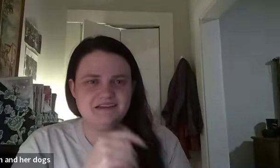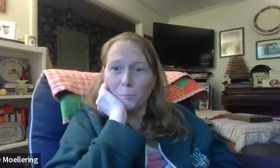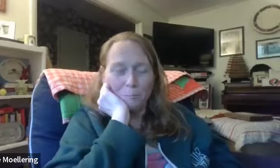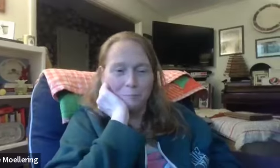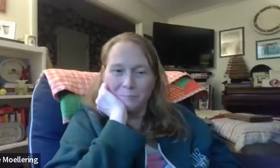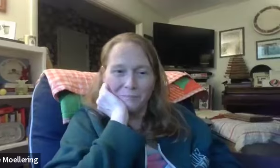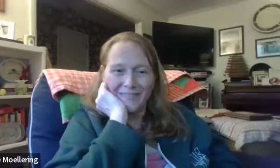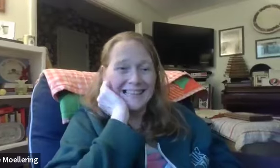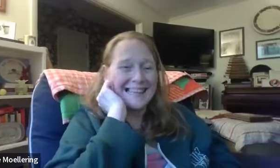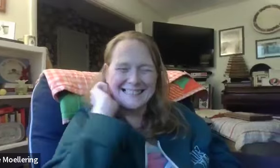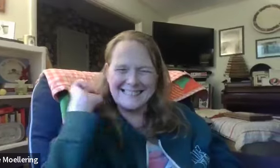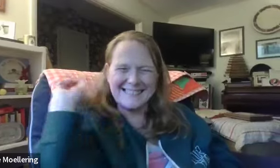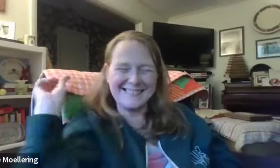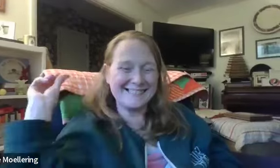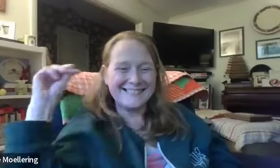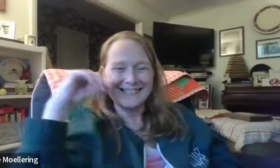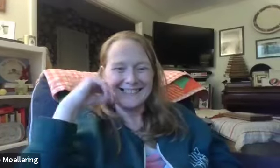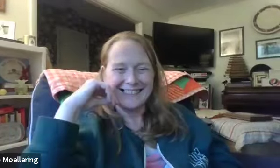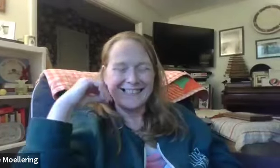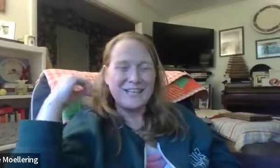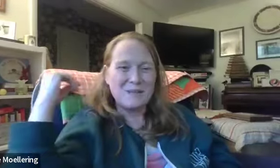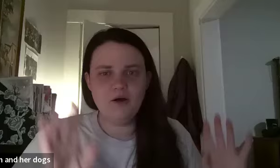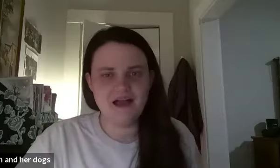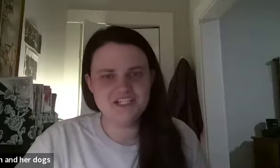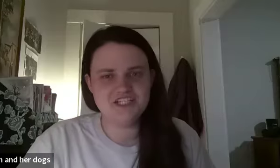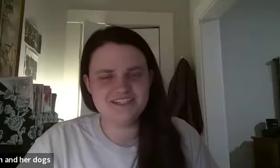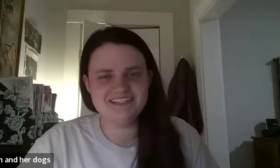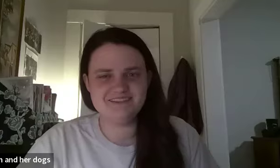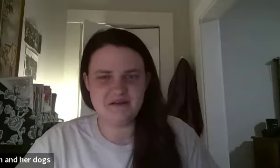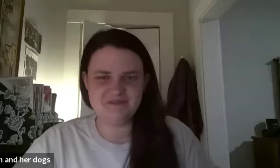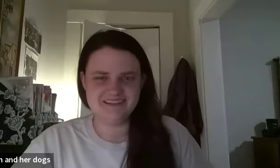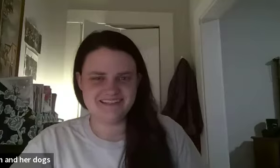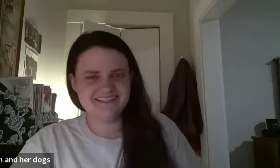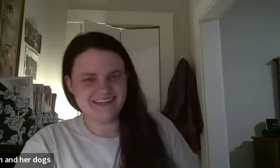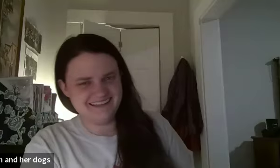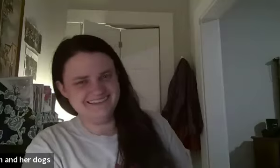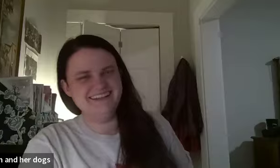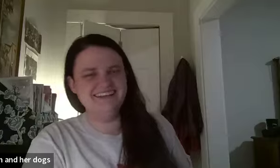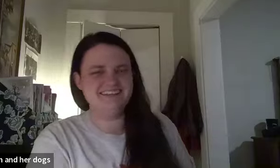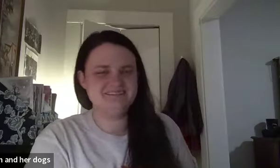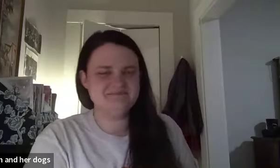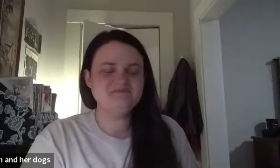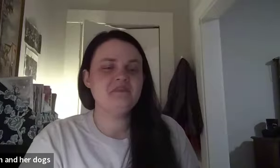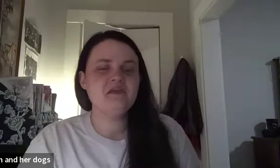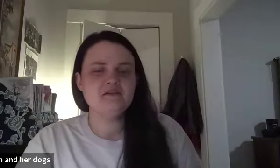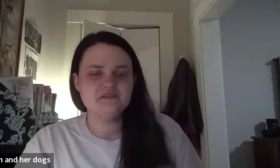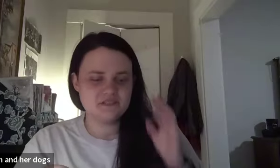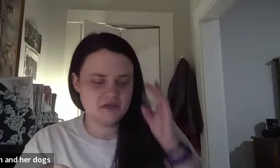Nope. Oh, I saw you unmuted, and I was like, oh, I just interrupted this, didn't No. Mm-mm. I?